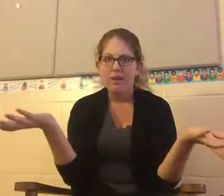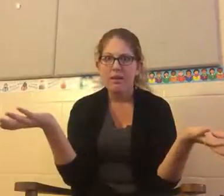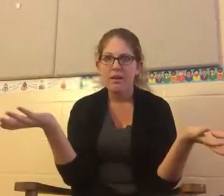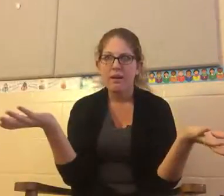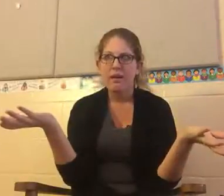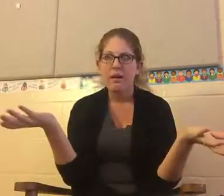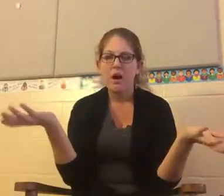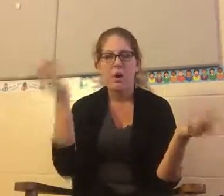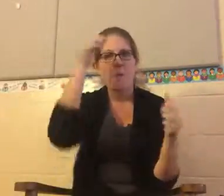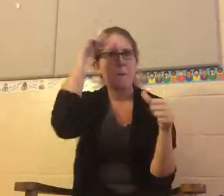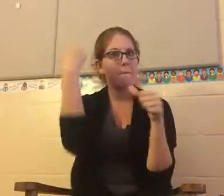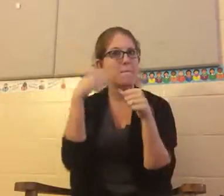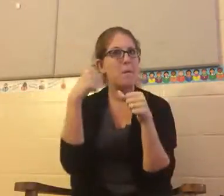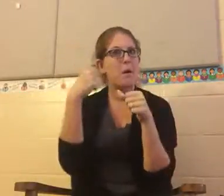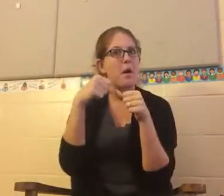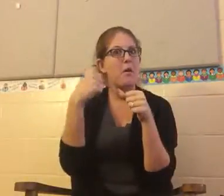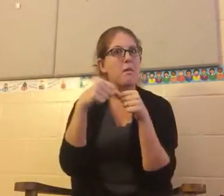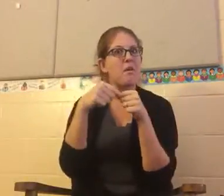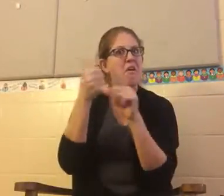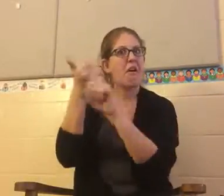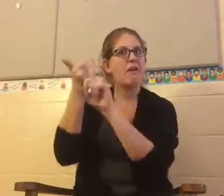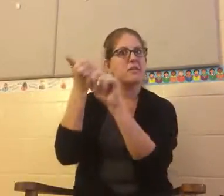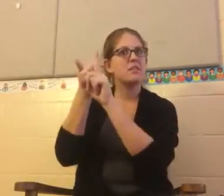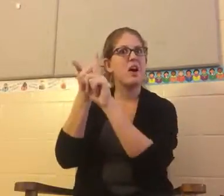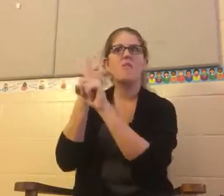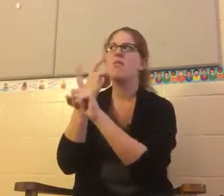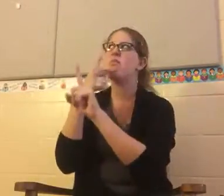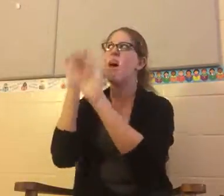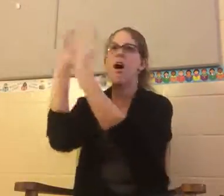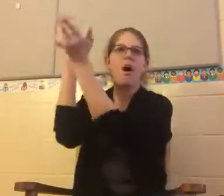Remember how the moon does not make any light of its own?